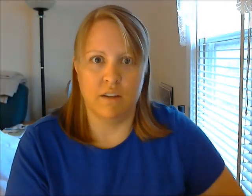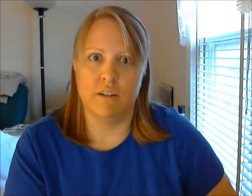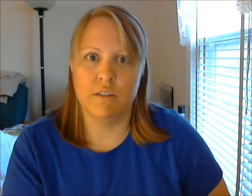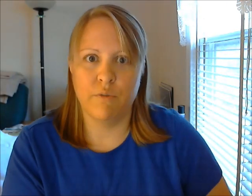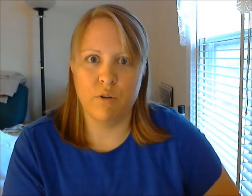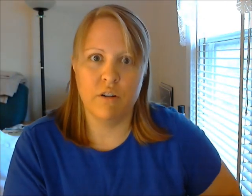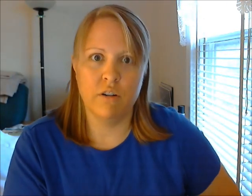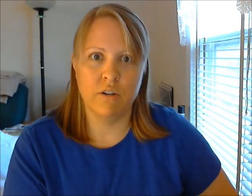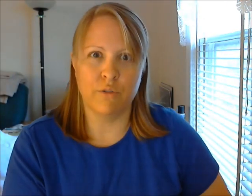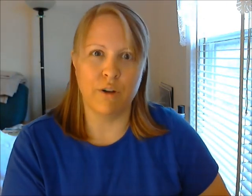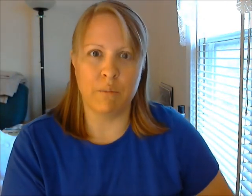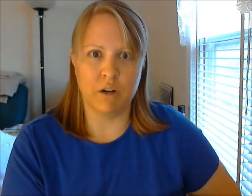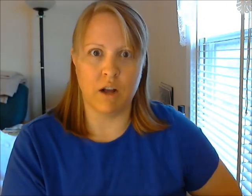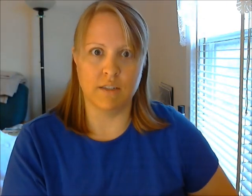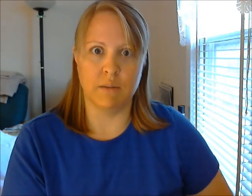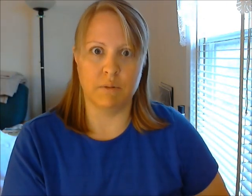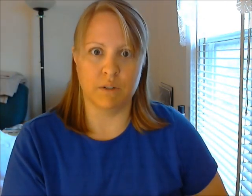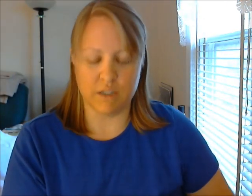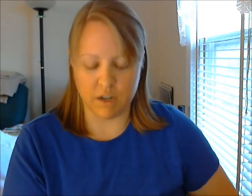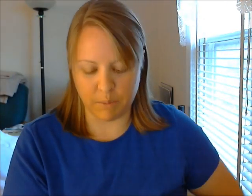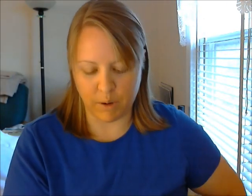There's four grammar concepts we're going to talk about,